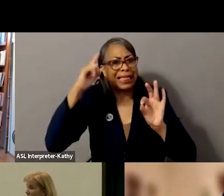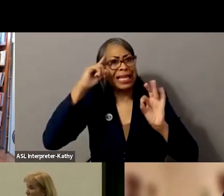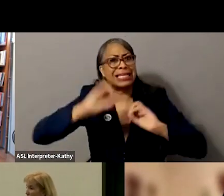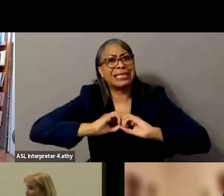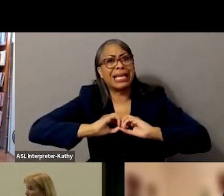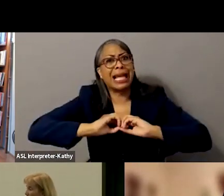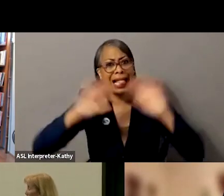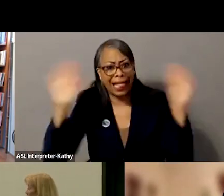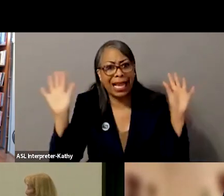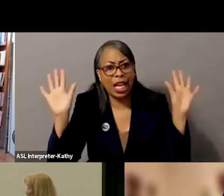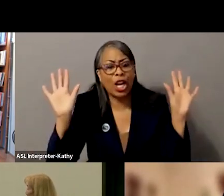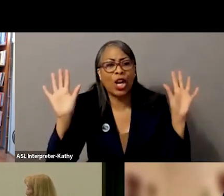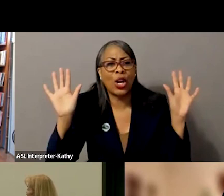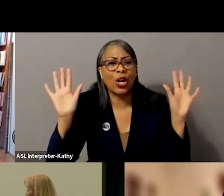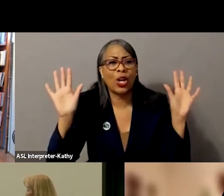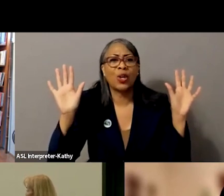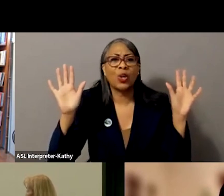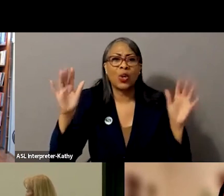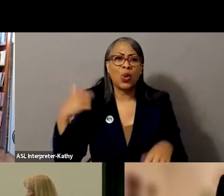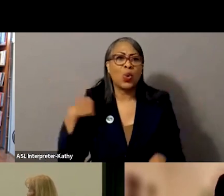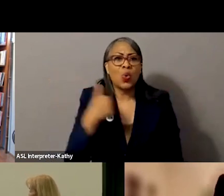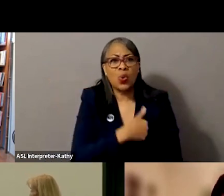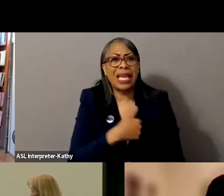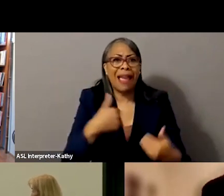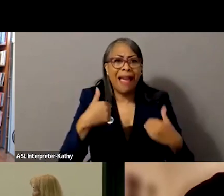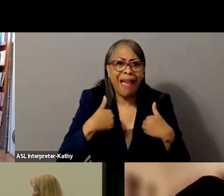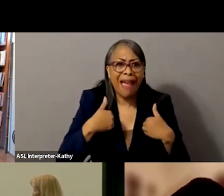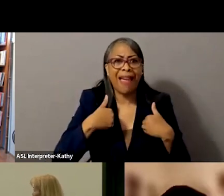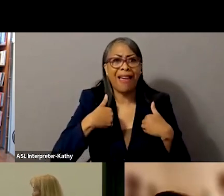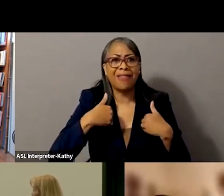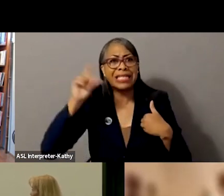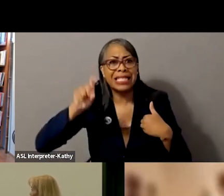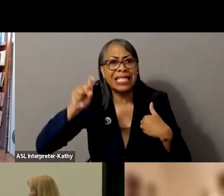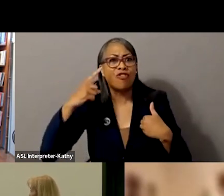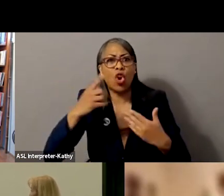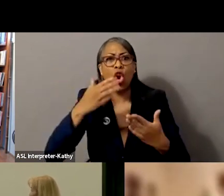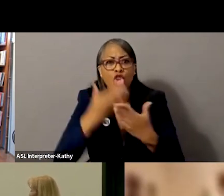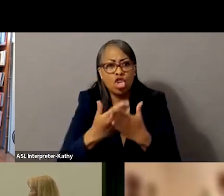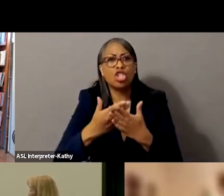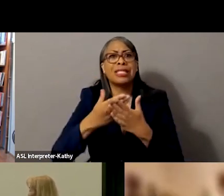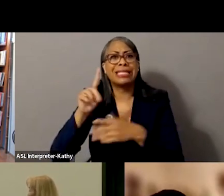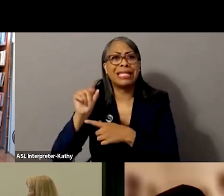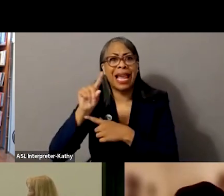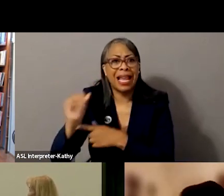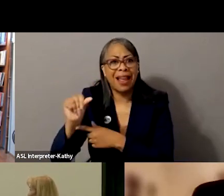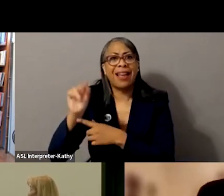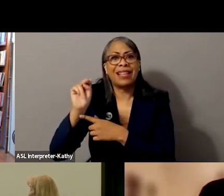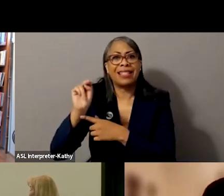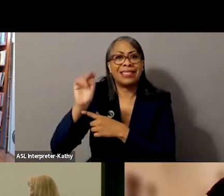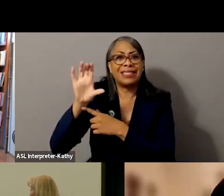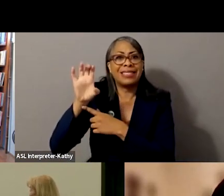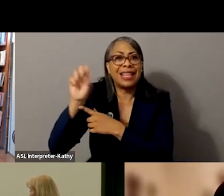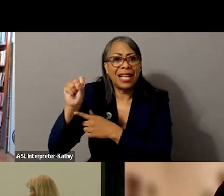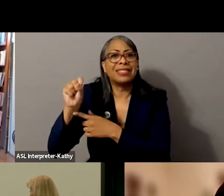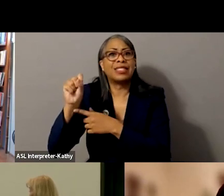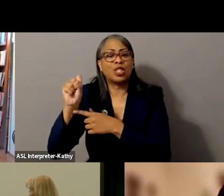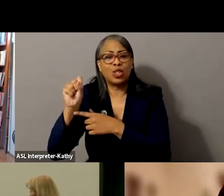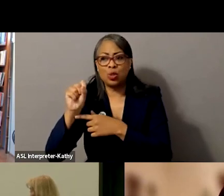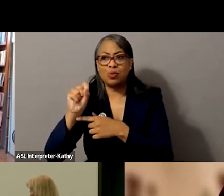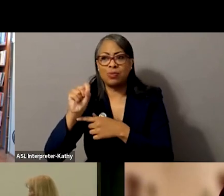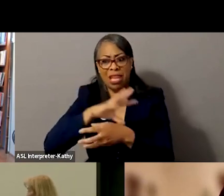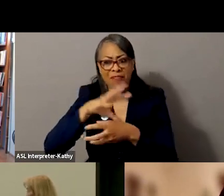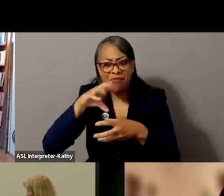here today. We have need for good data and for NCS to play a role on these issues. It's a really